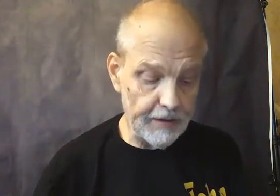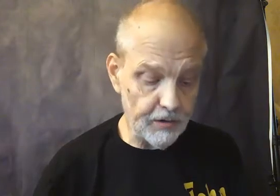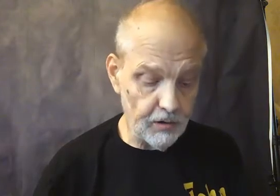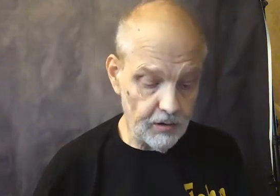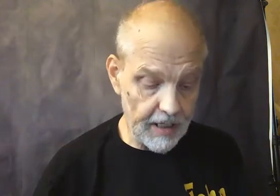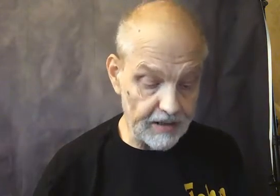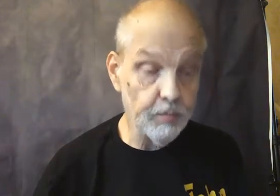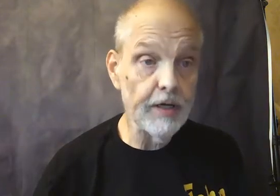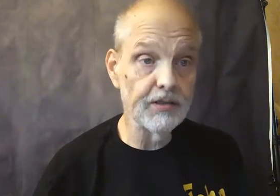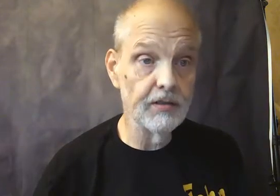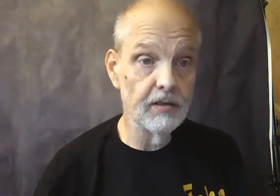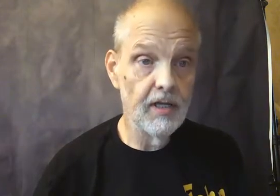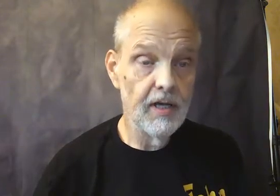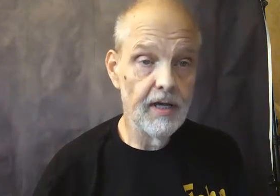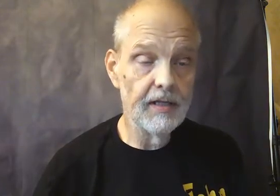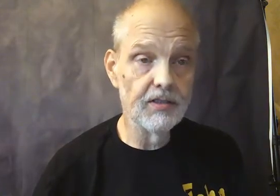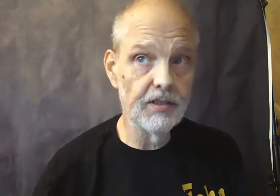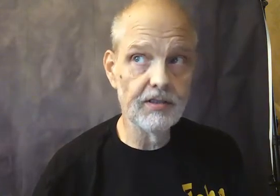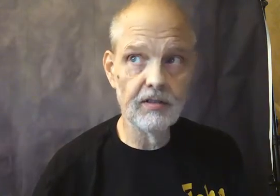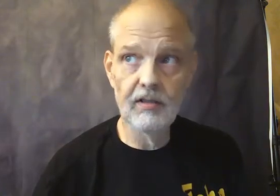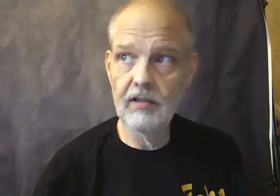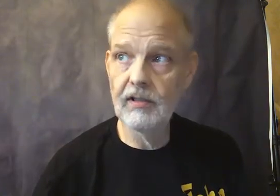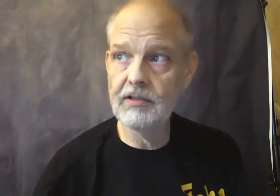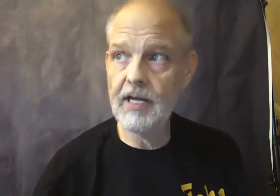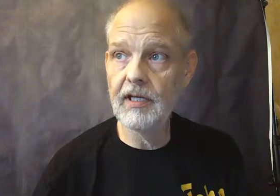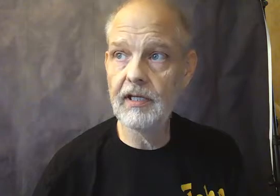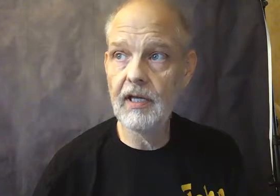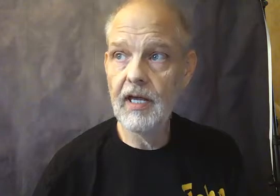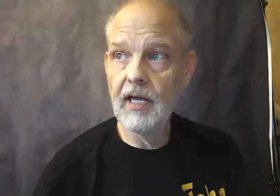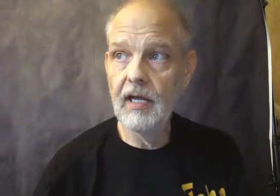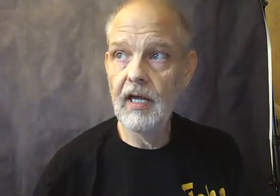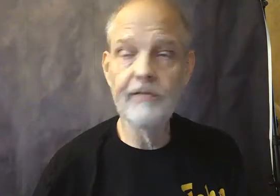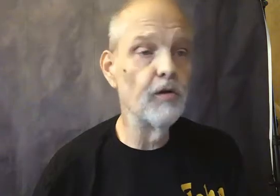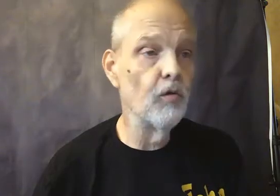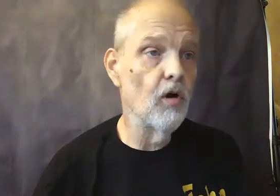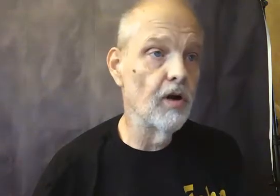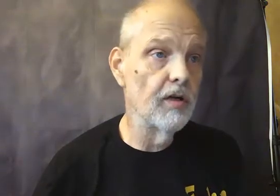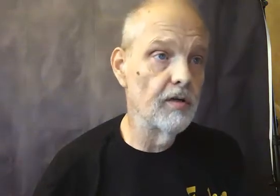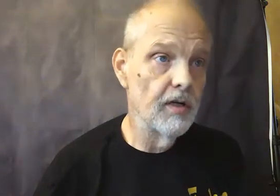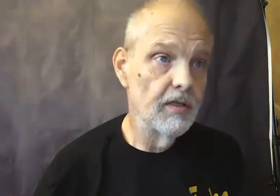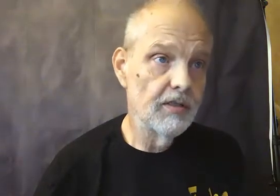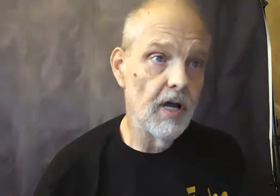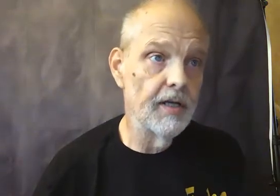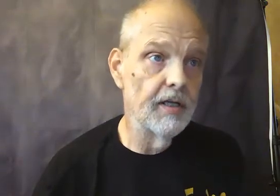Facial expression is just saying, if you are